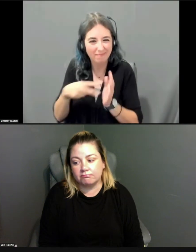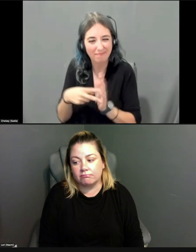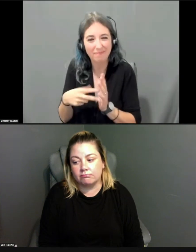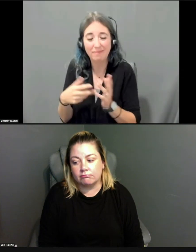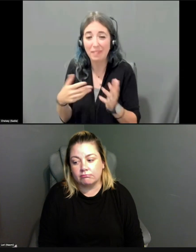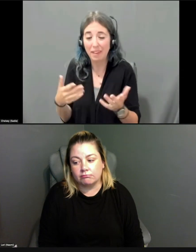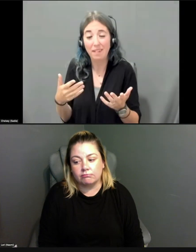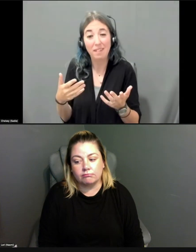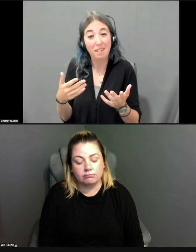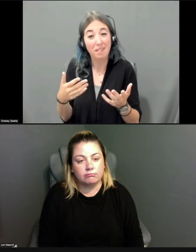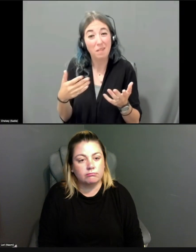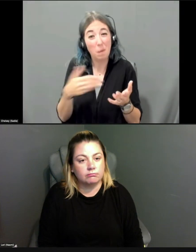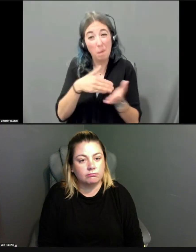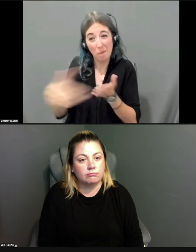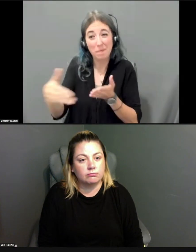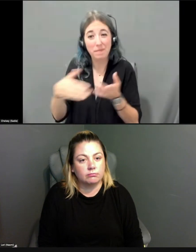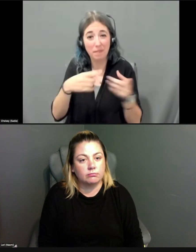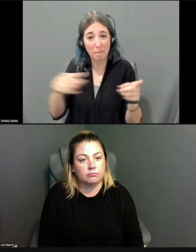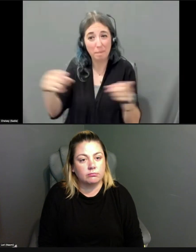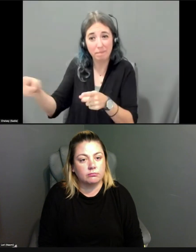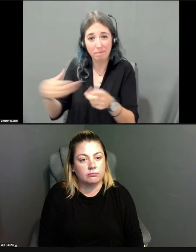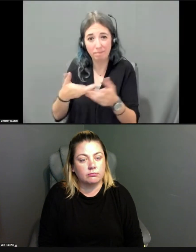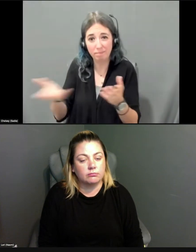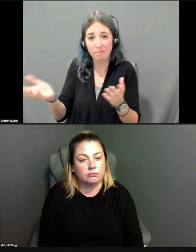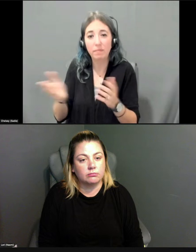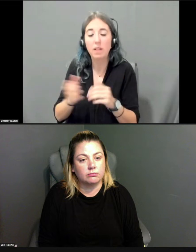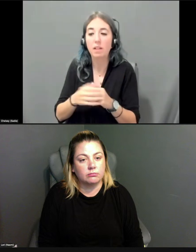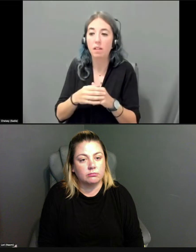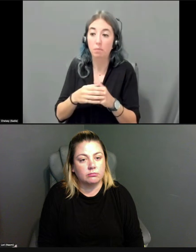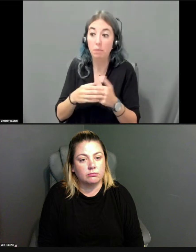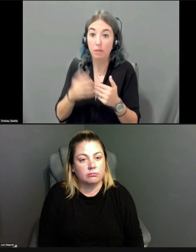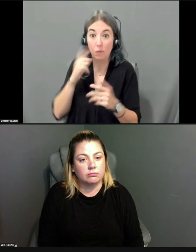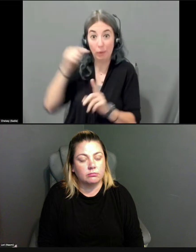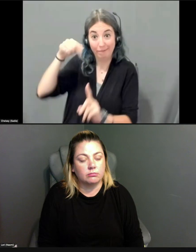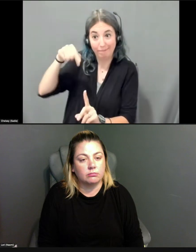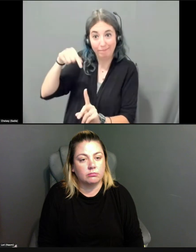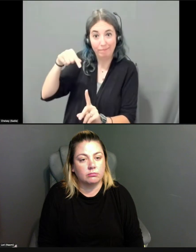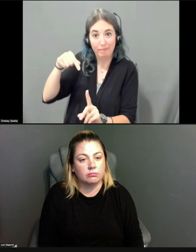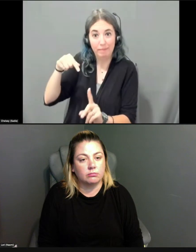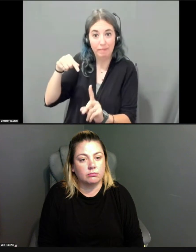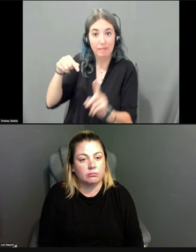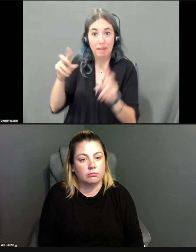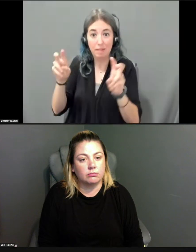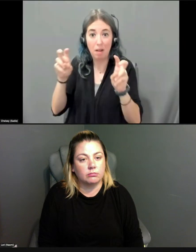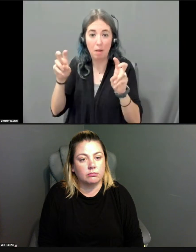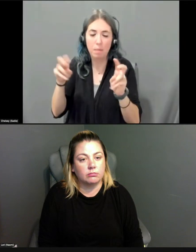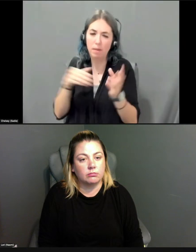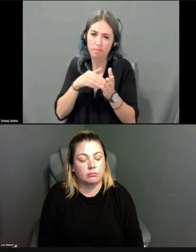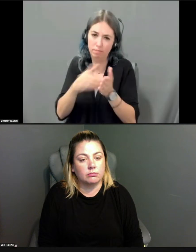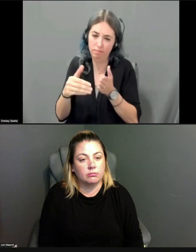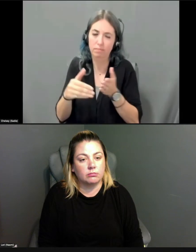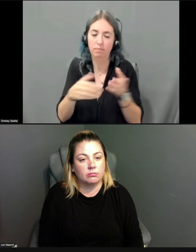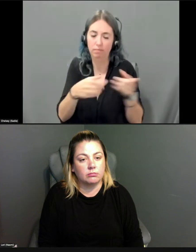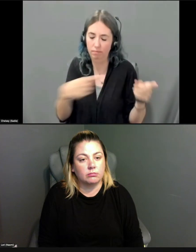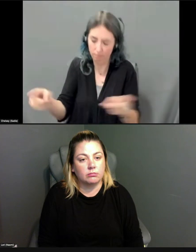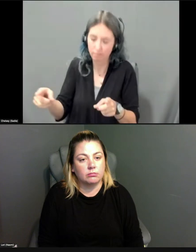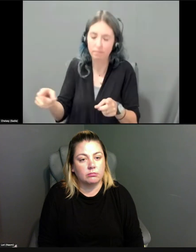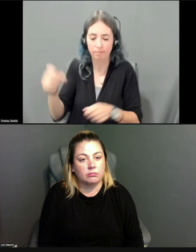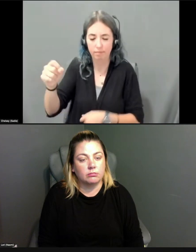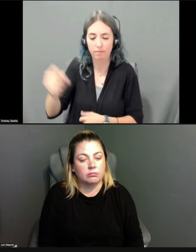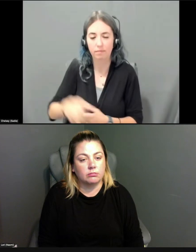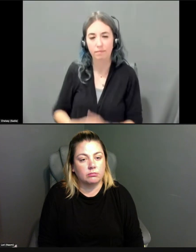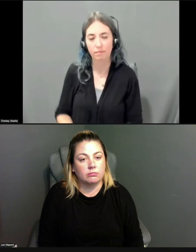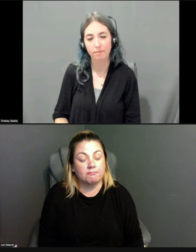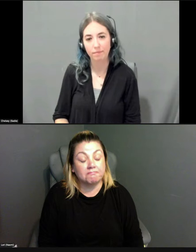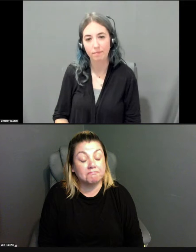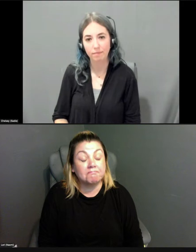of situations, but especially whenever we're talking about this specific topic of diet culture. Mm-hmm. Yeah,